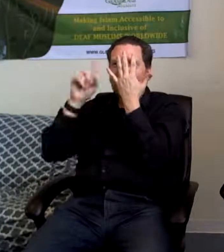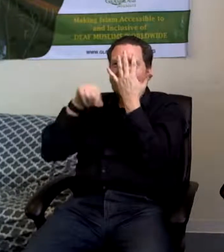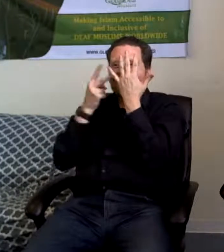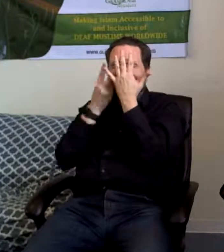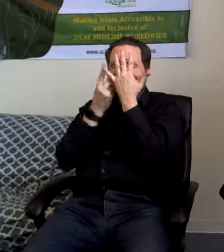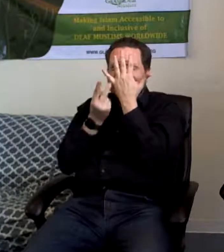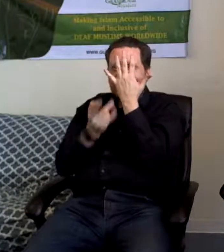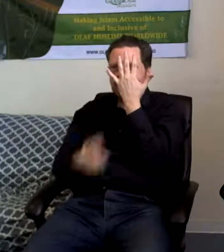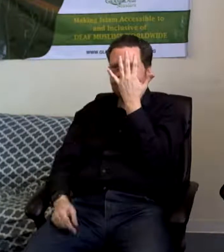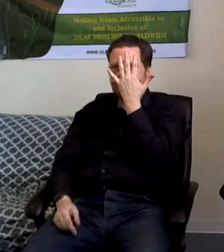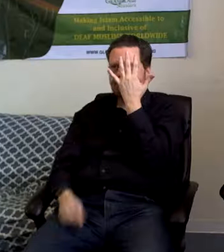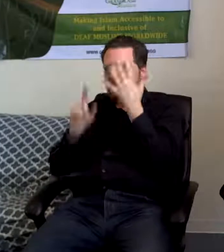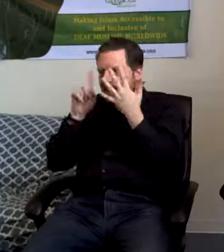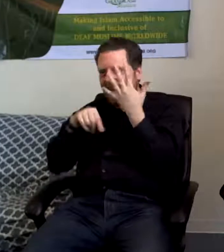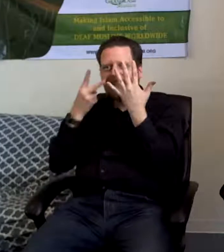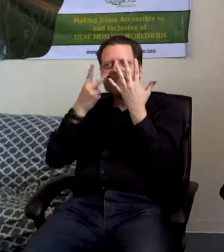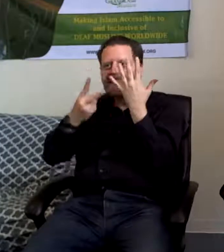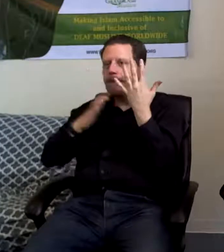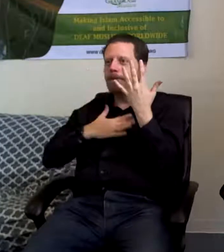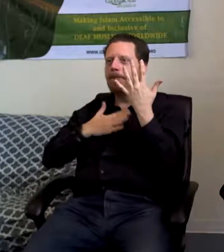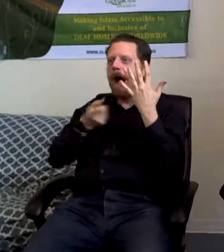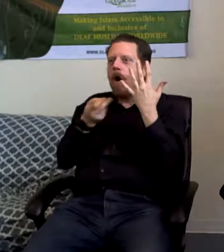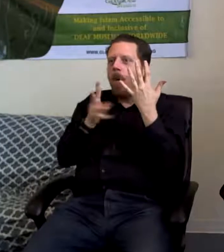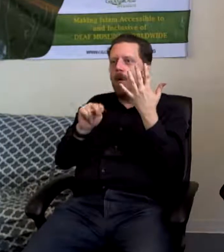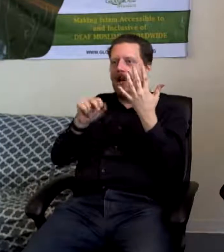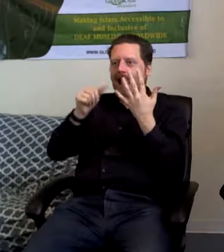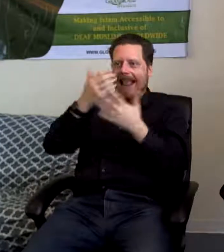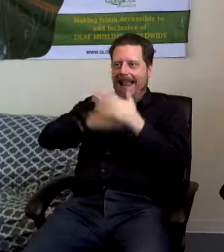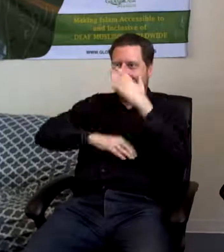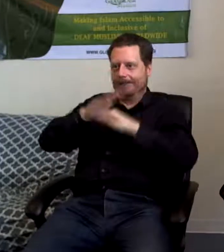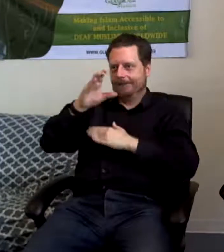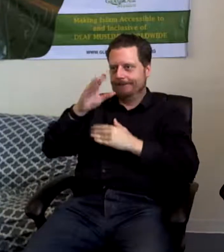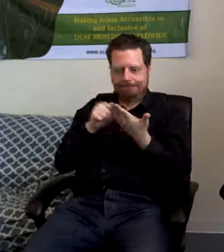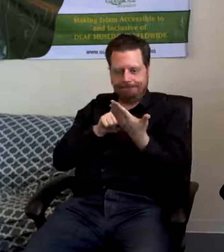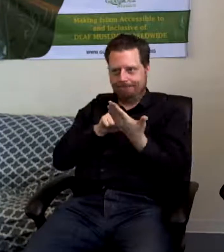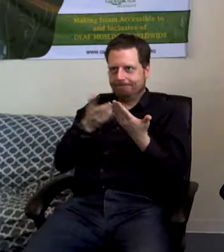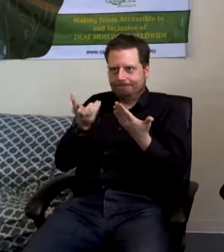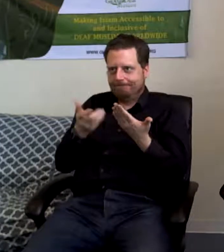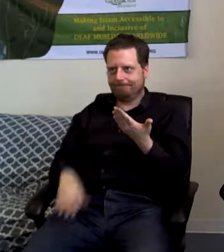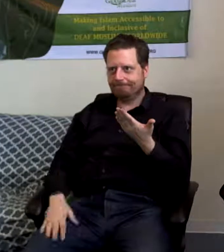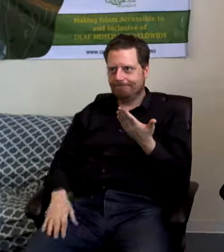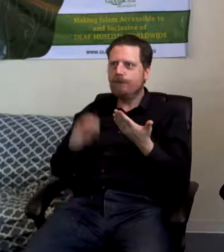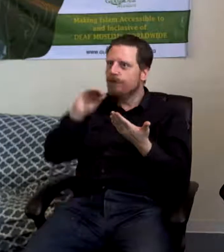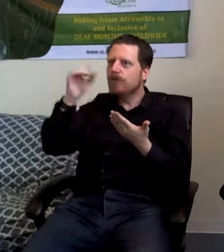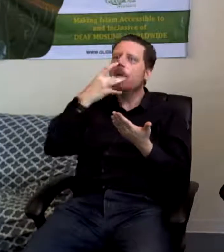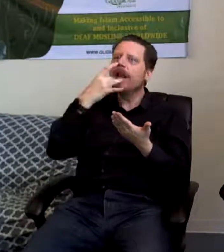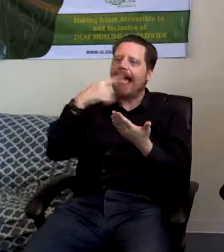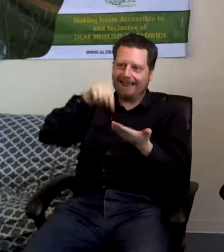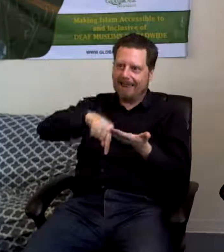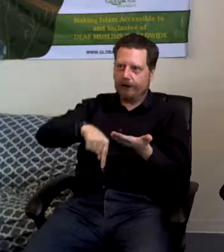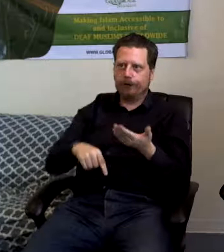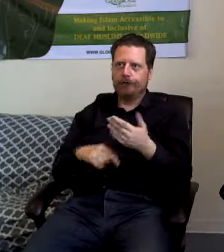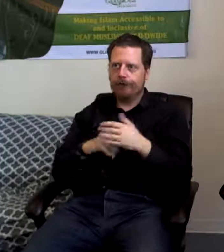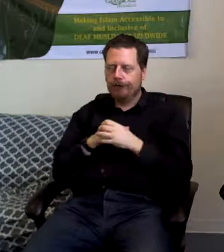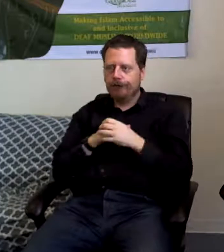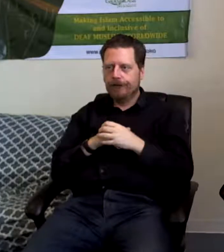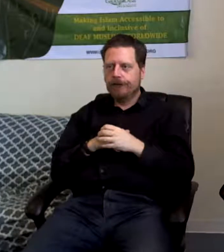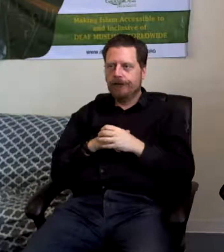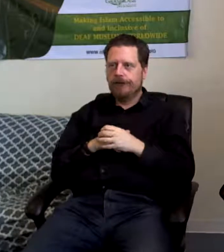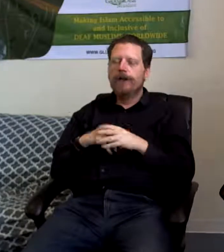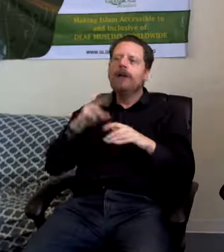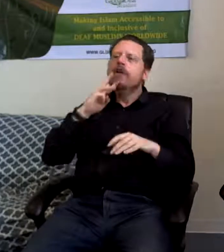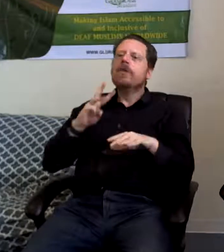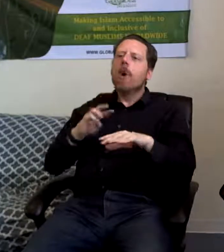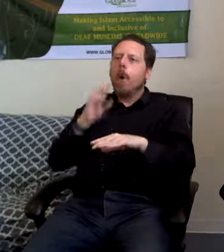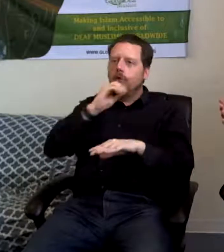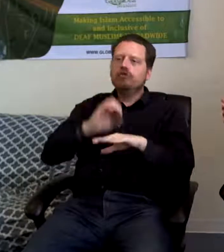it out of darkness. We know that the ocean could be